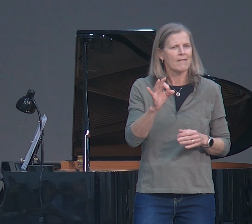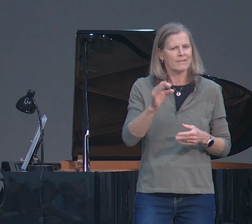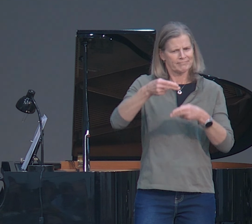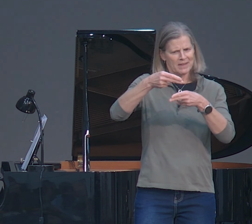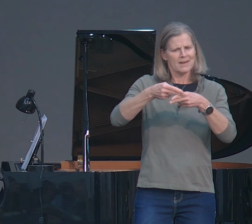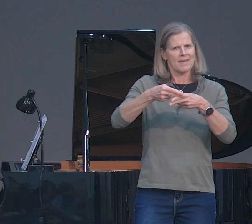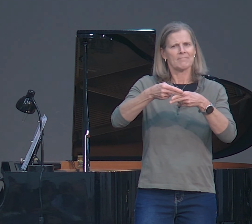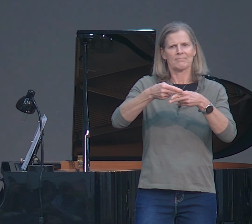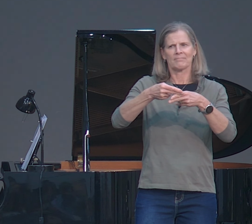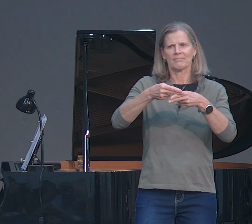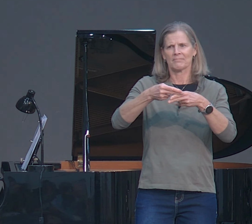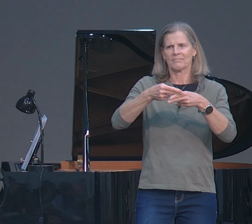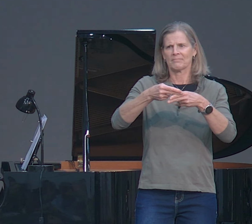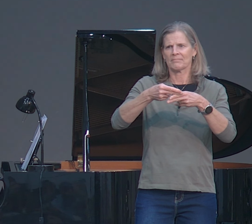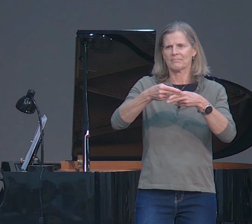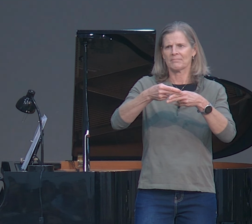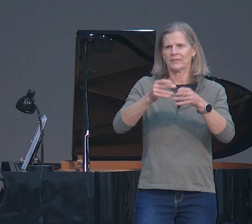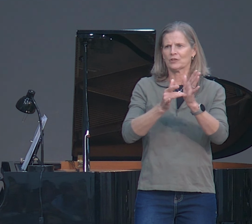name.